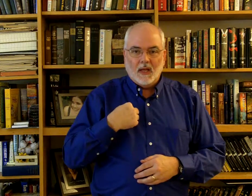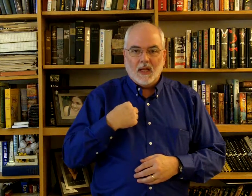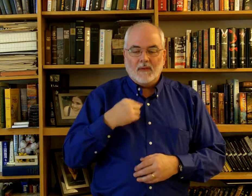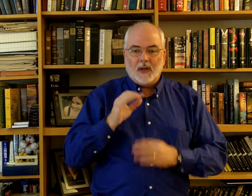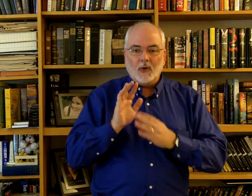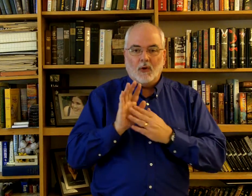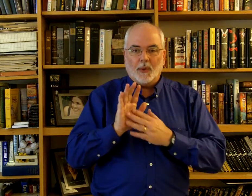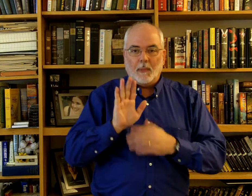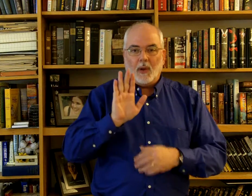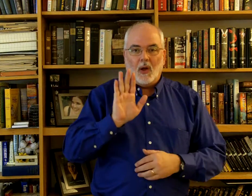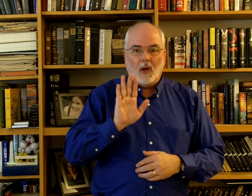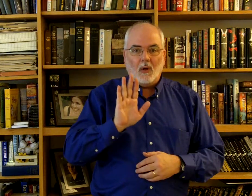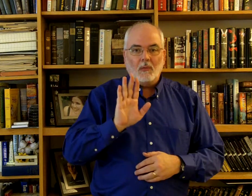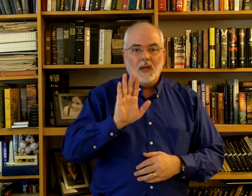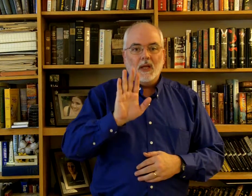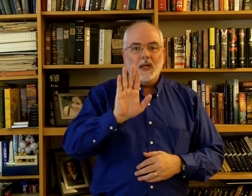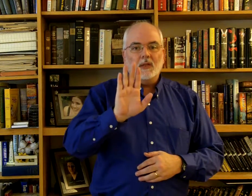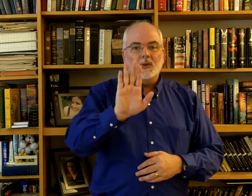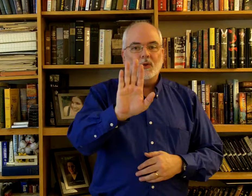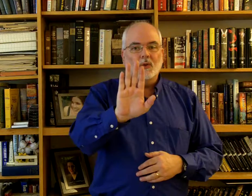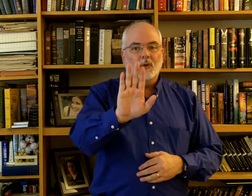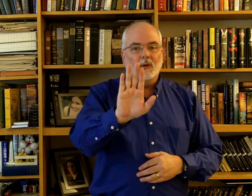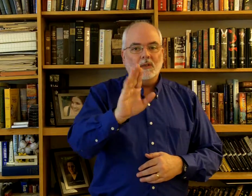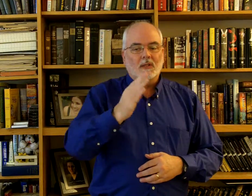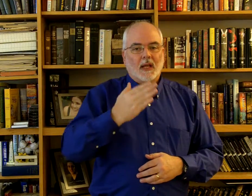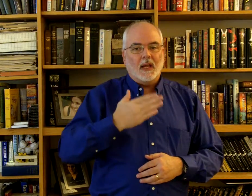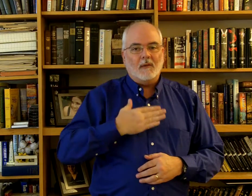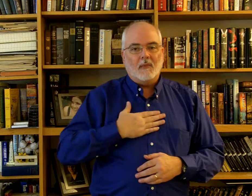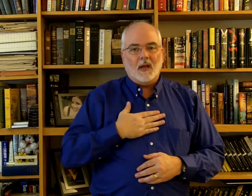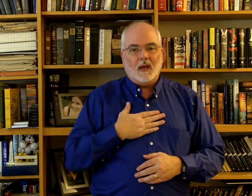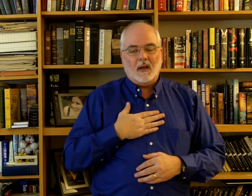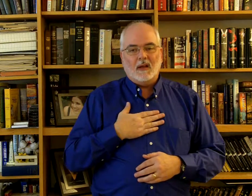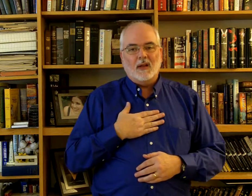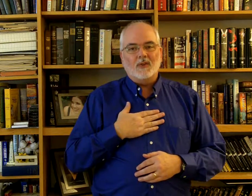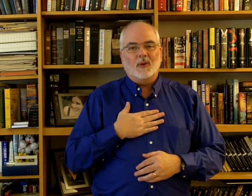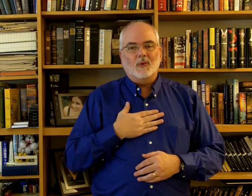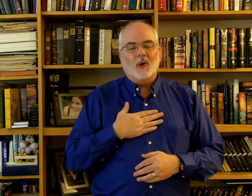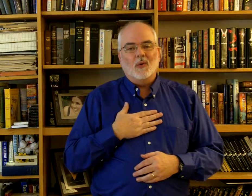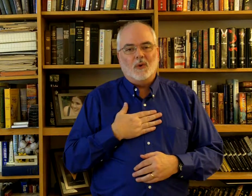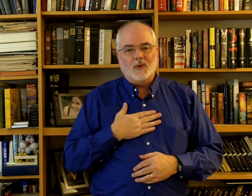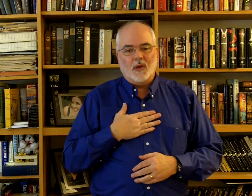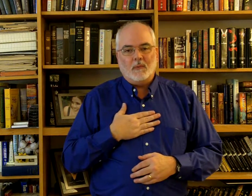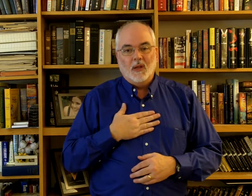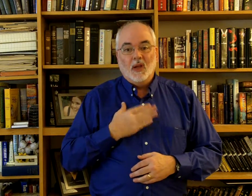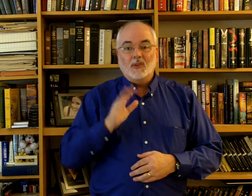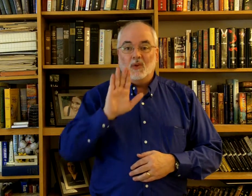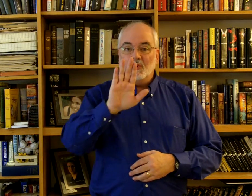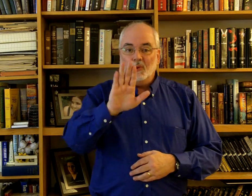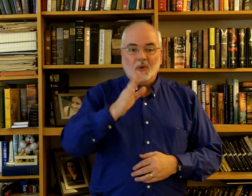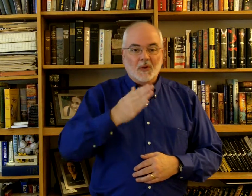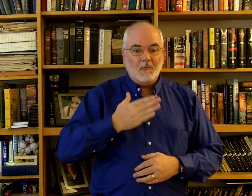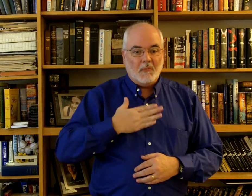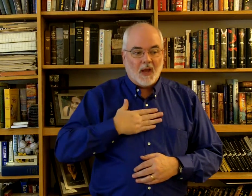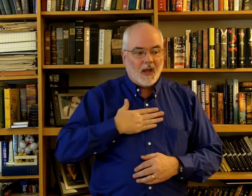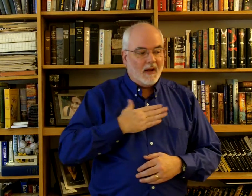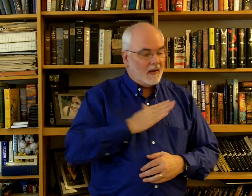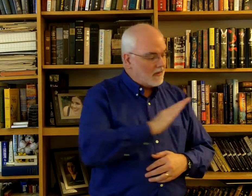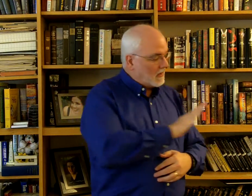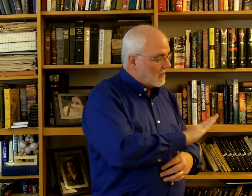If I do it with a palm, it's yours and mine. It shows ownership. So yours and mine and